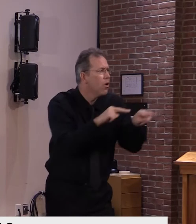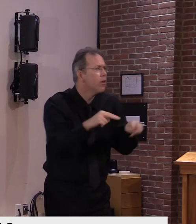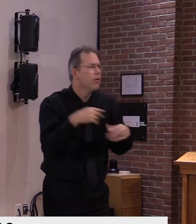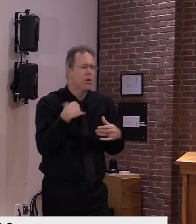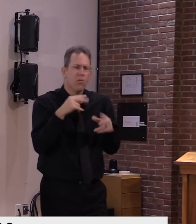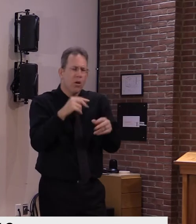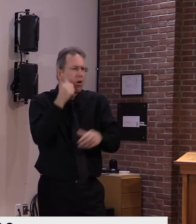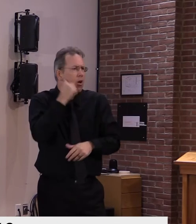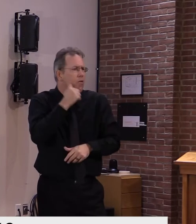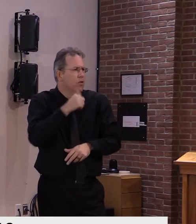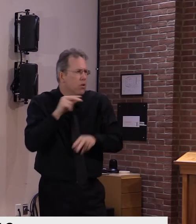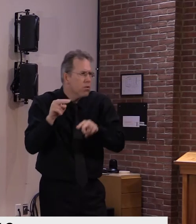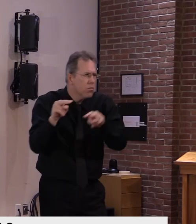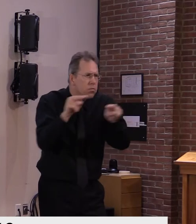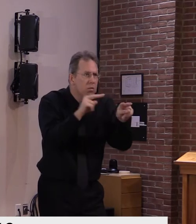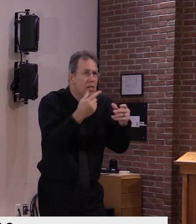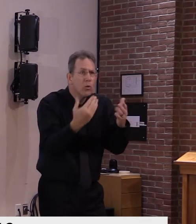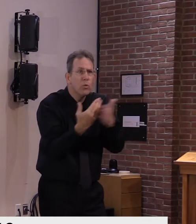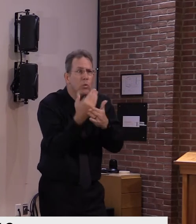help ourselves.